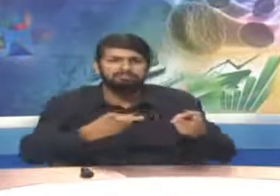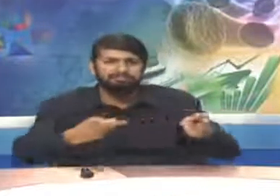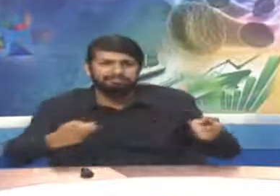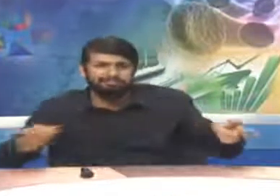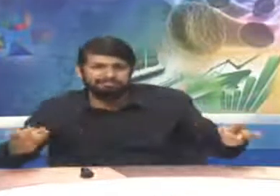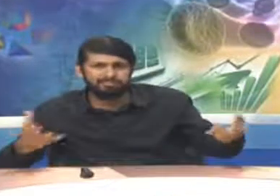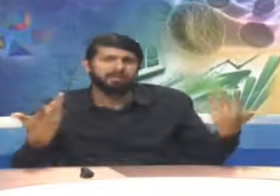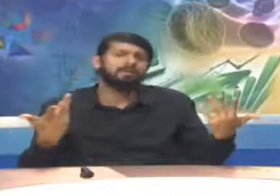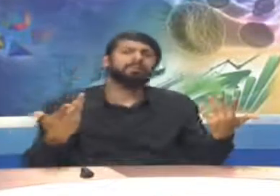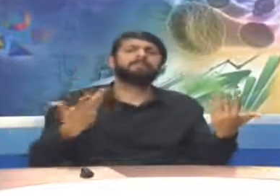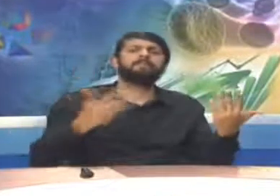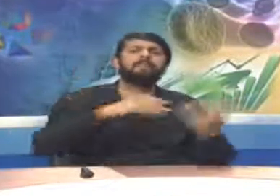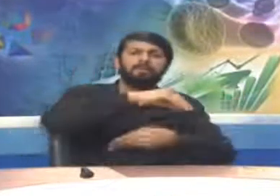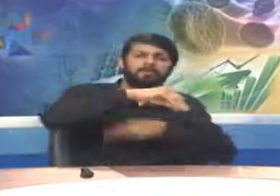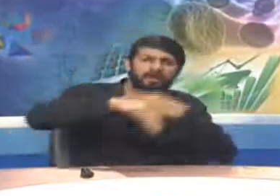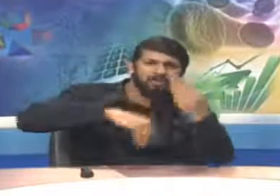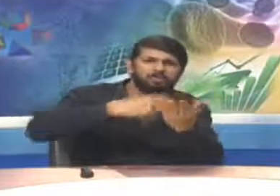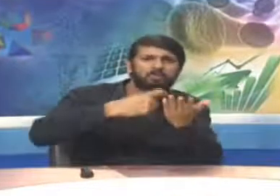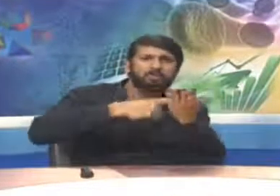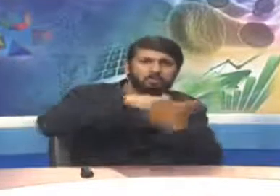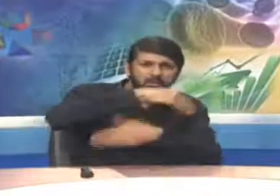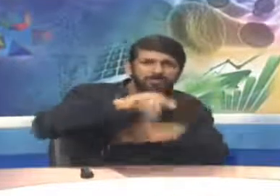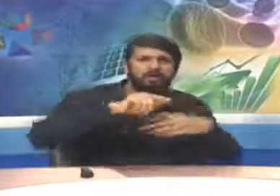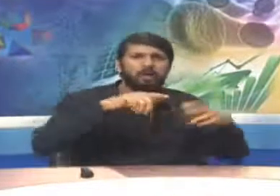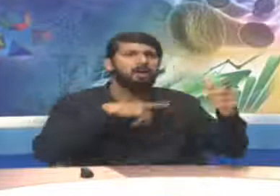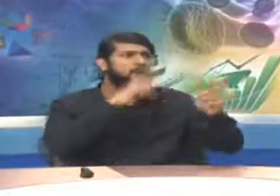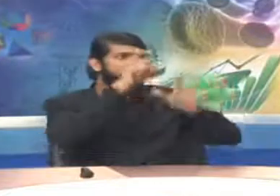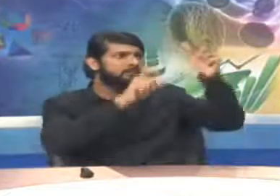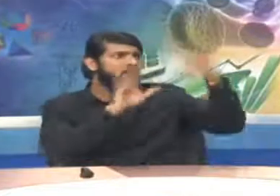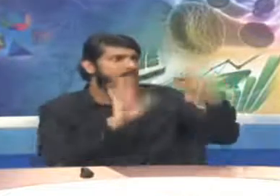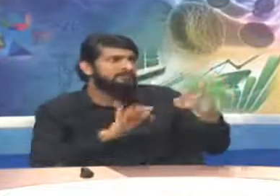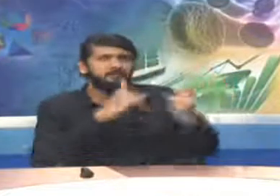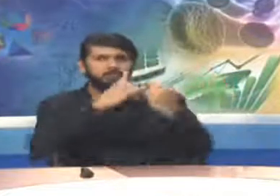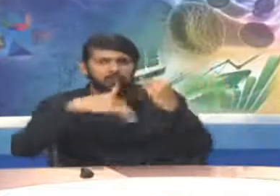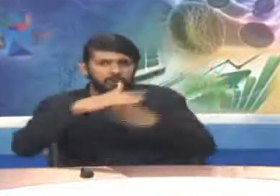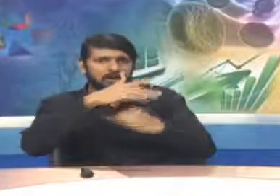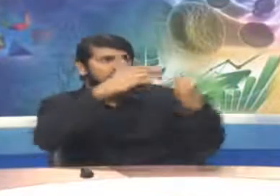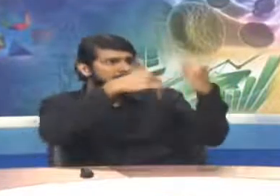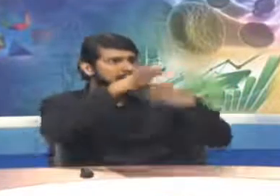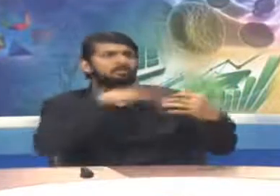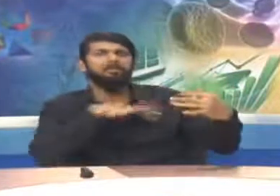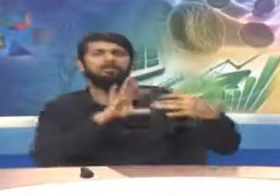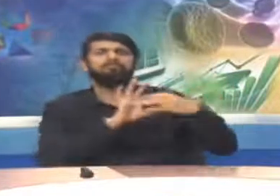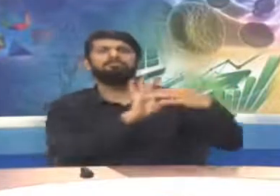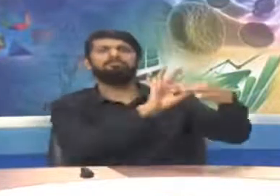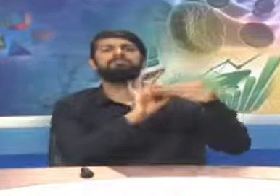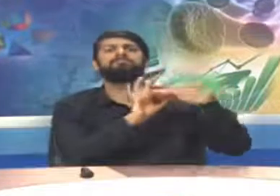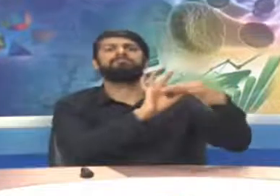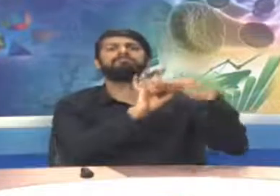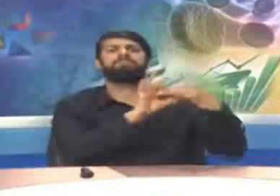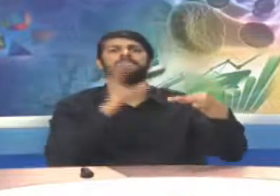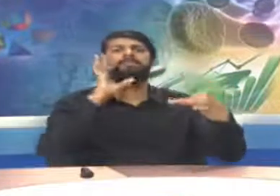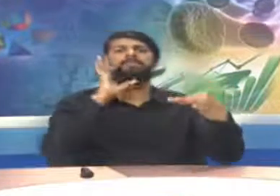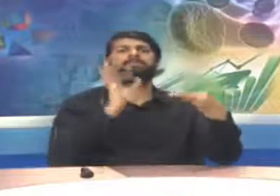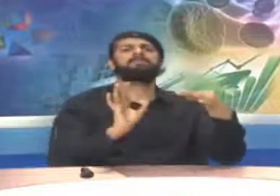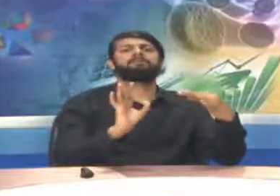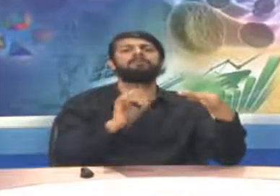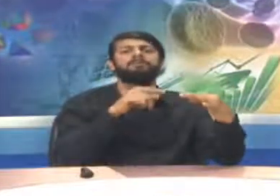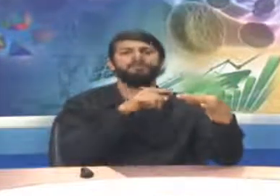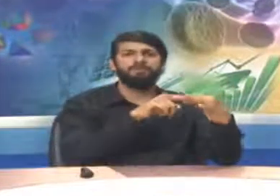The relation of production, for example, material relations among the